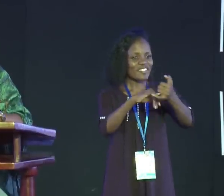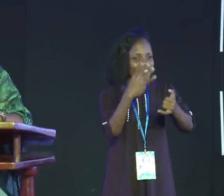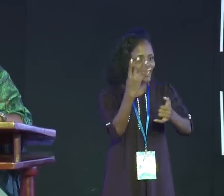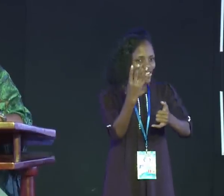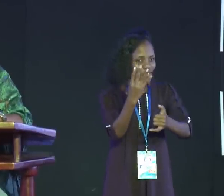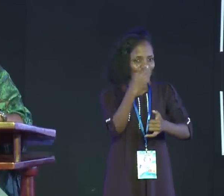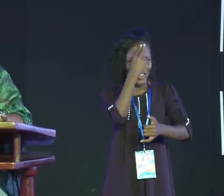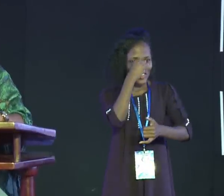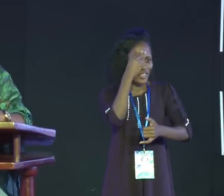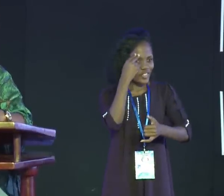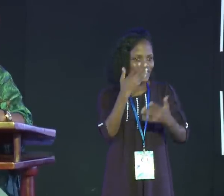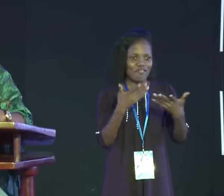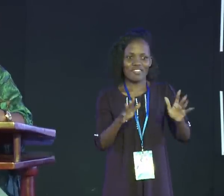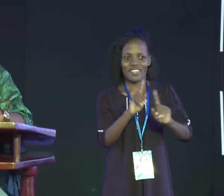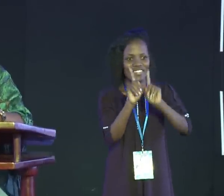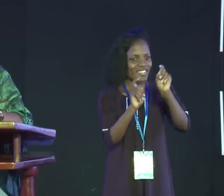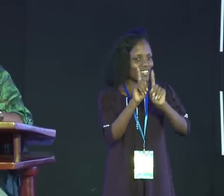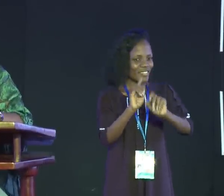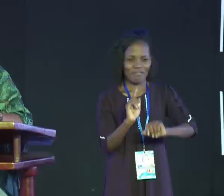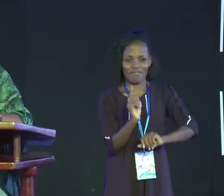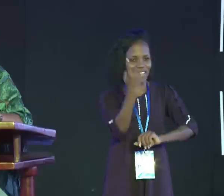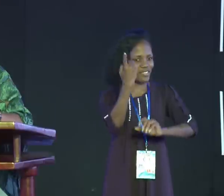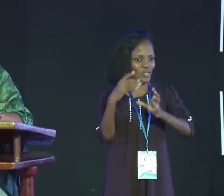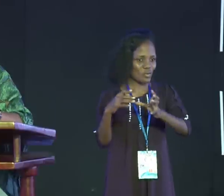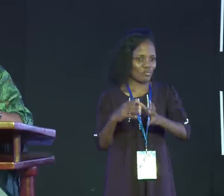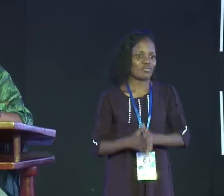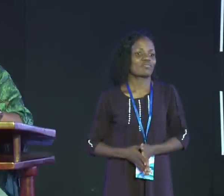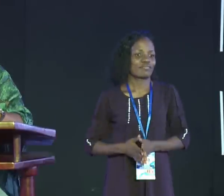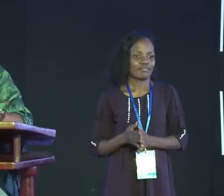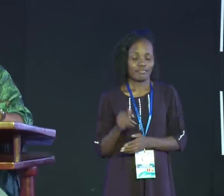LU 3984. And we had our first seating for senior four.